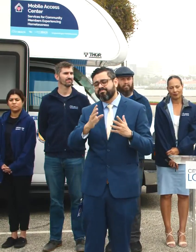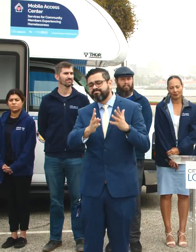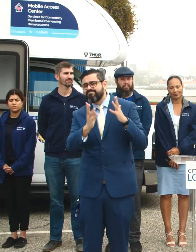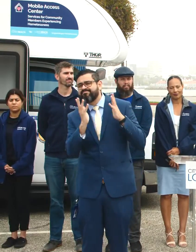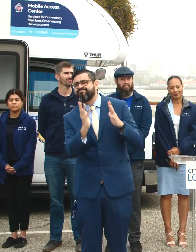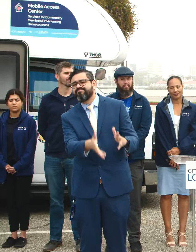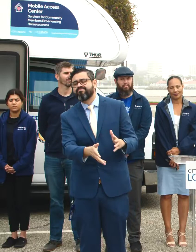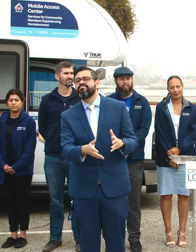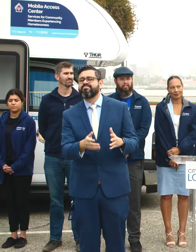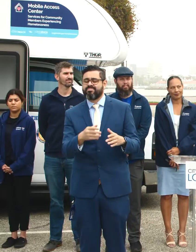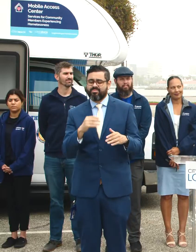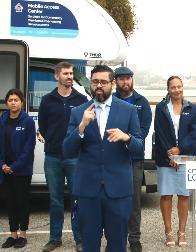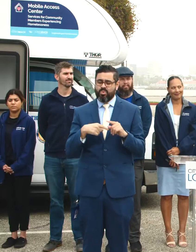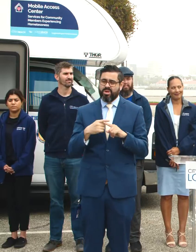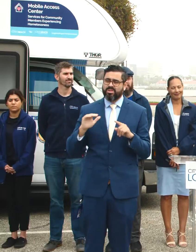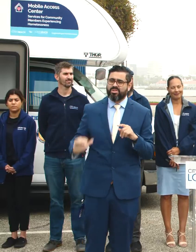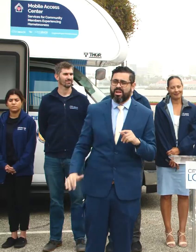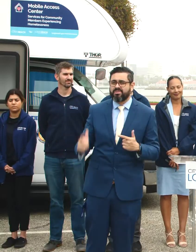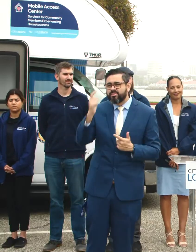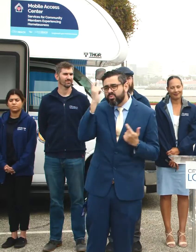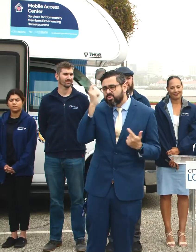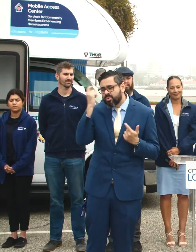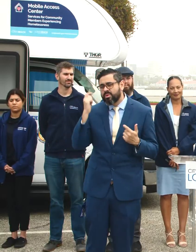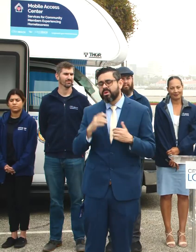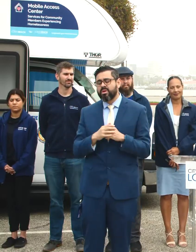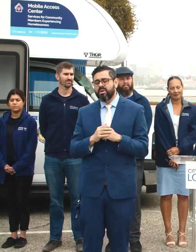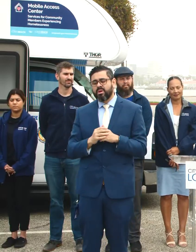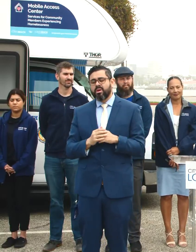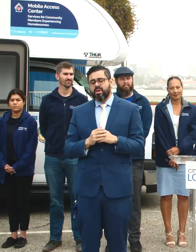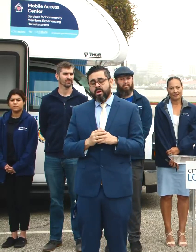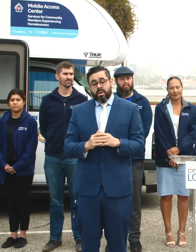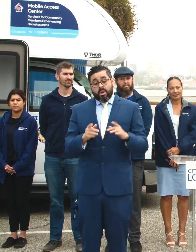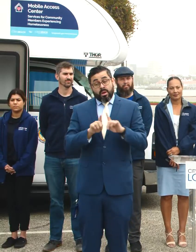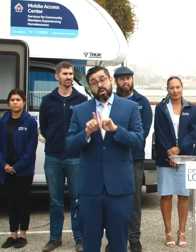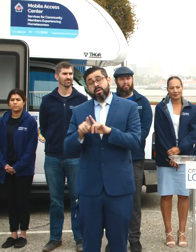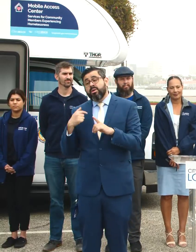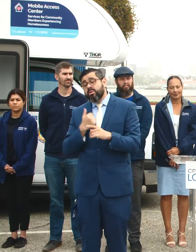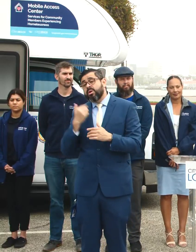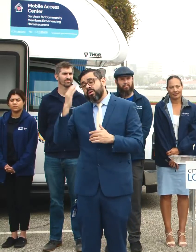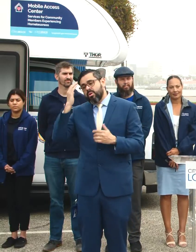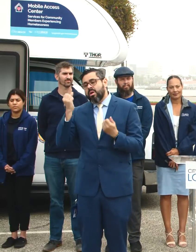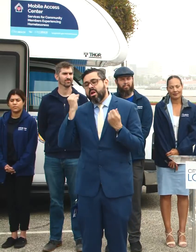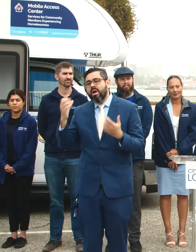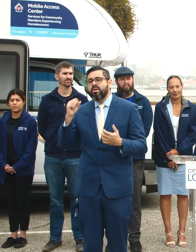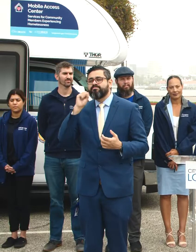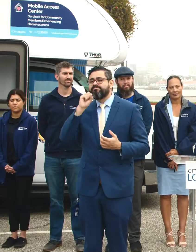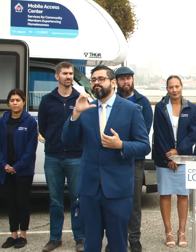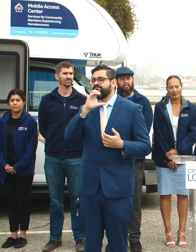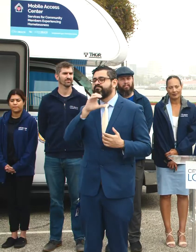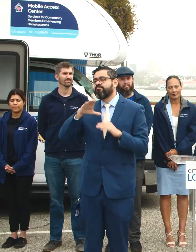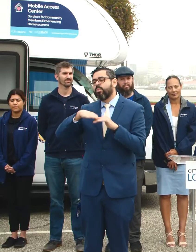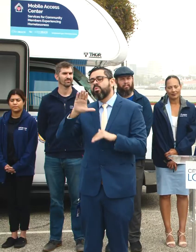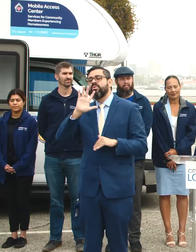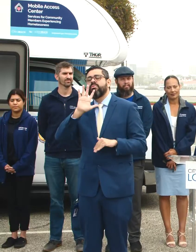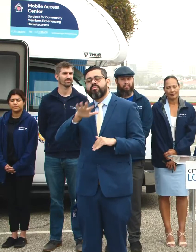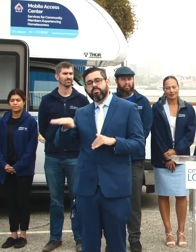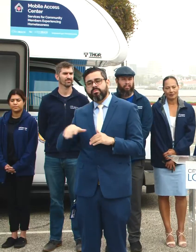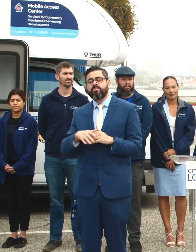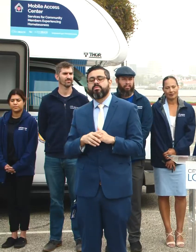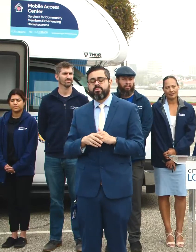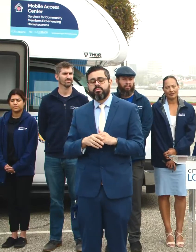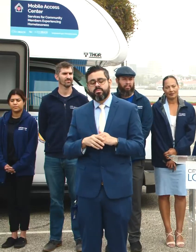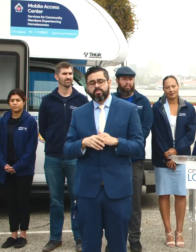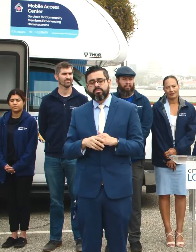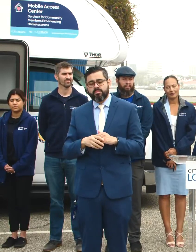child. We also know that there are now too many seniors, those who are 55 and over, that are unhoused. In our 2023